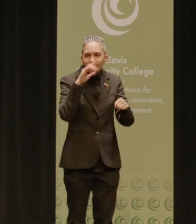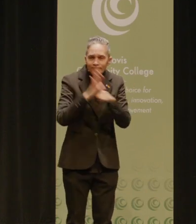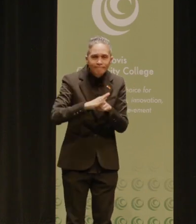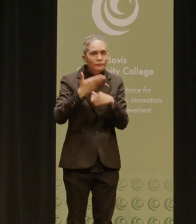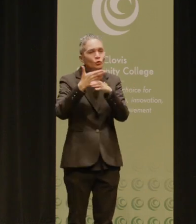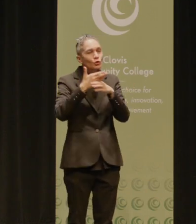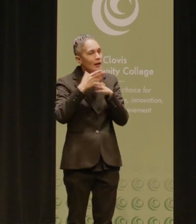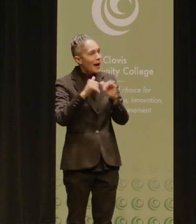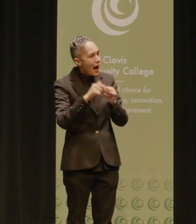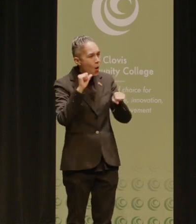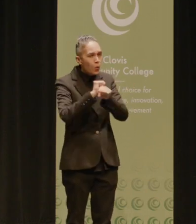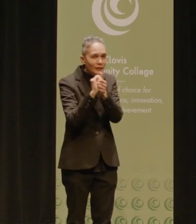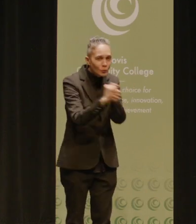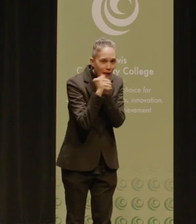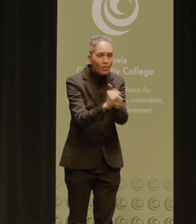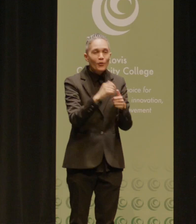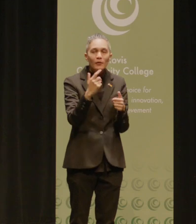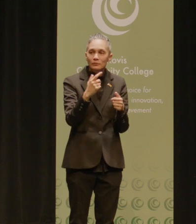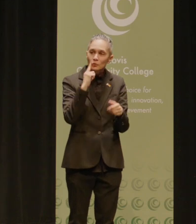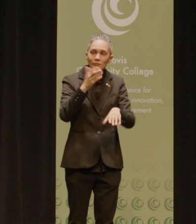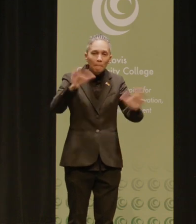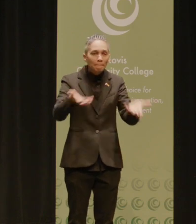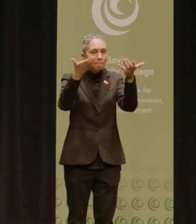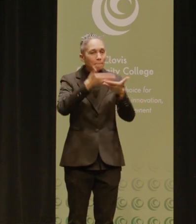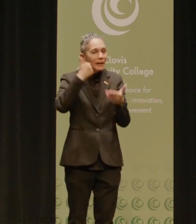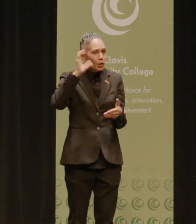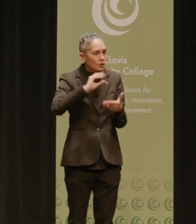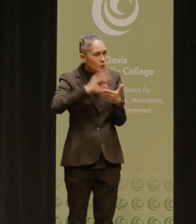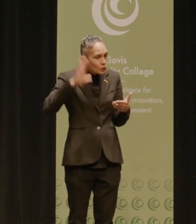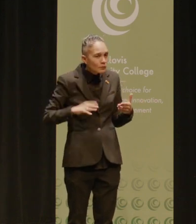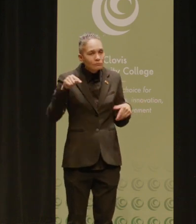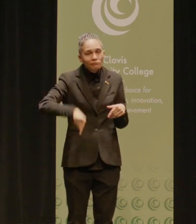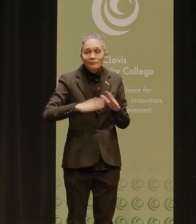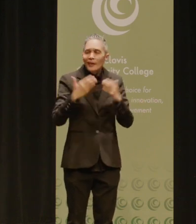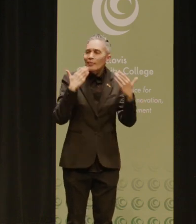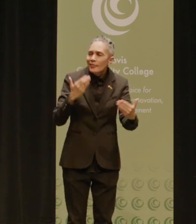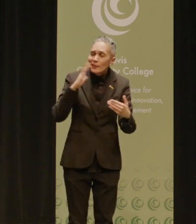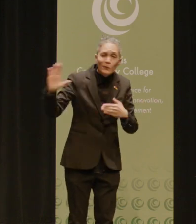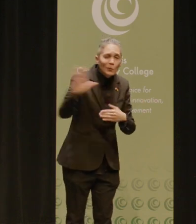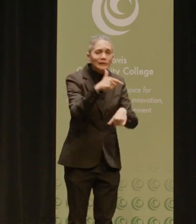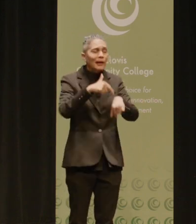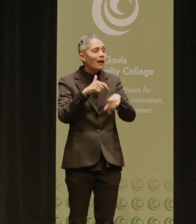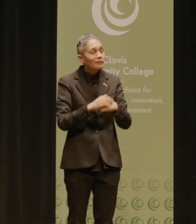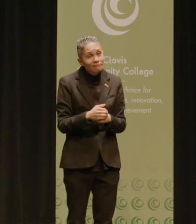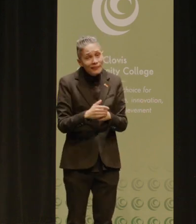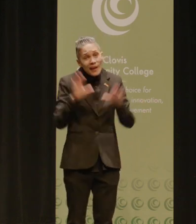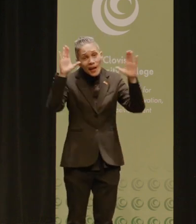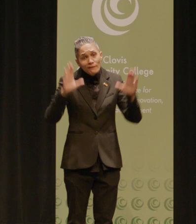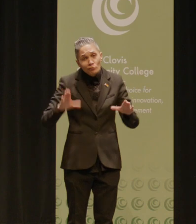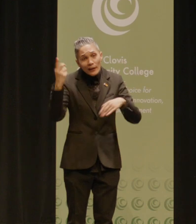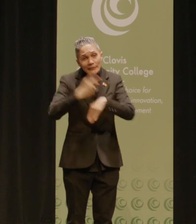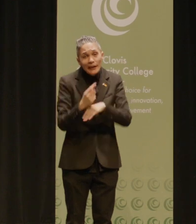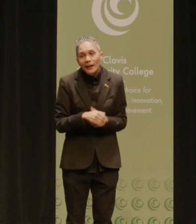with them how we work together for the betterment of our students and the communities we serve. Thank you for your time. I hope you have a rest